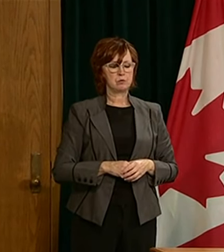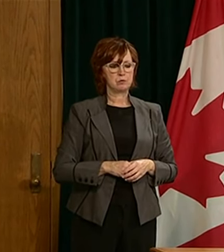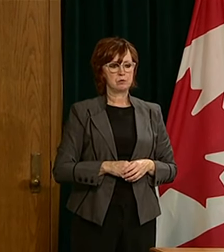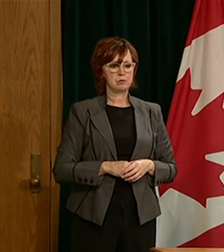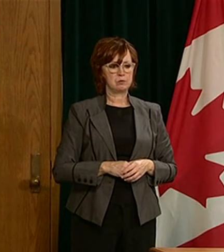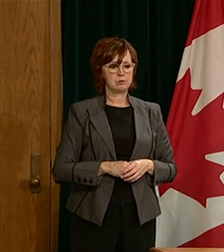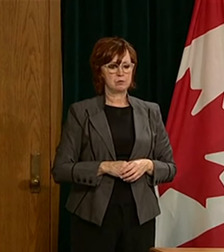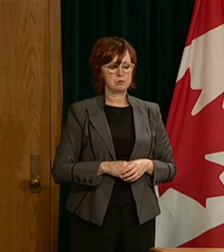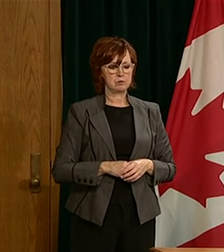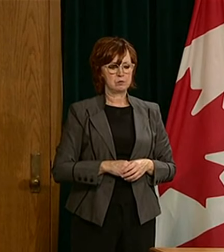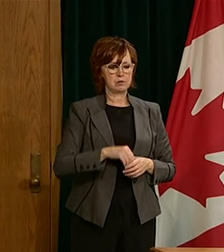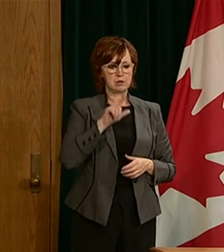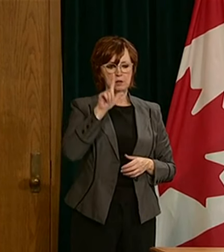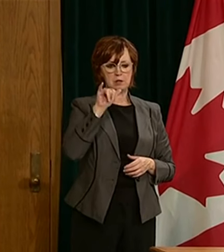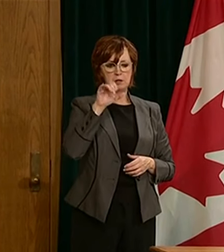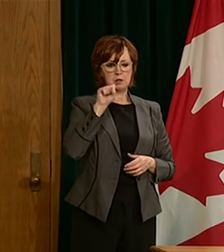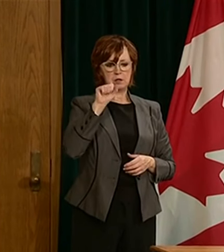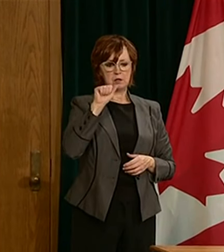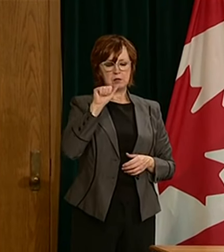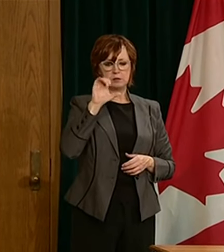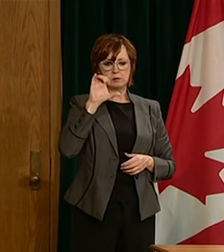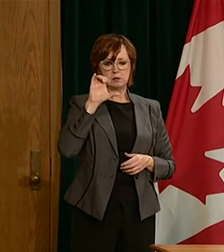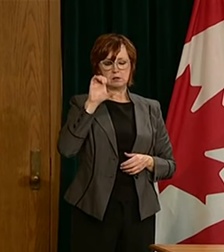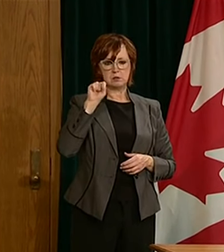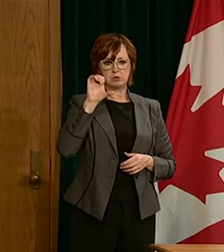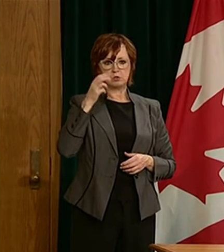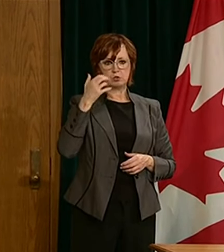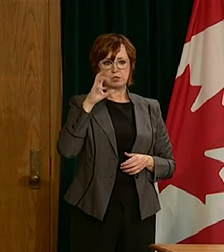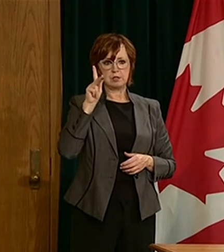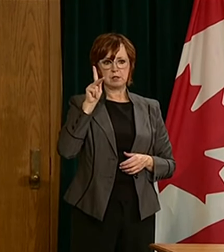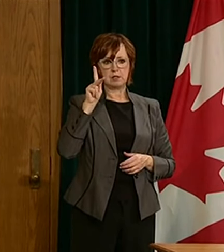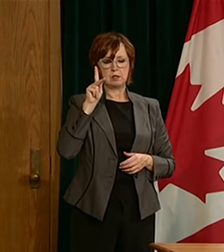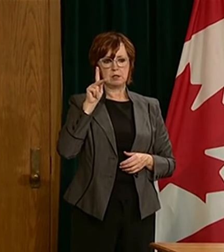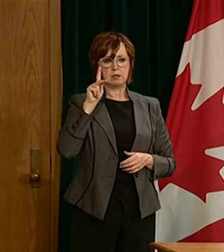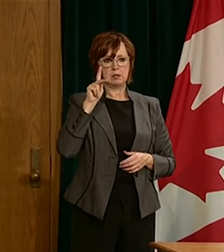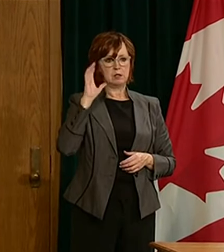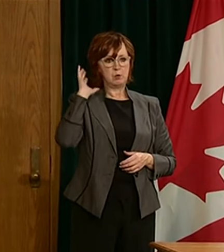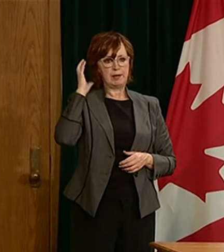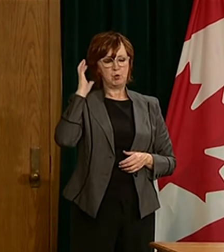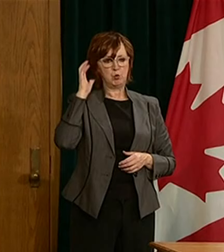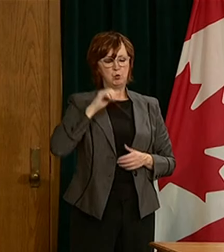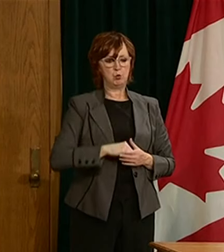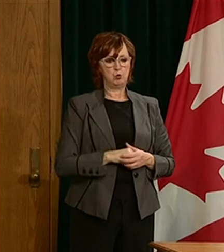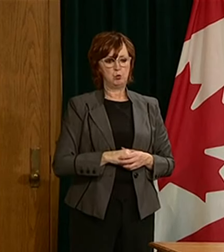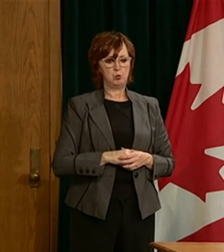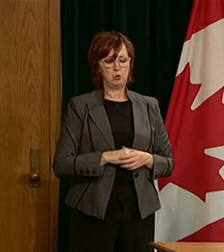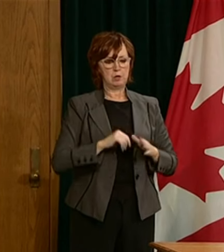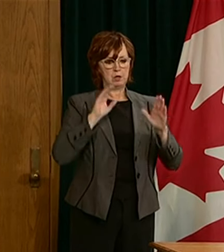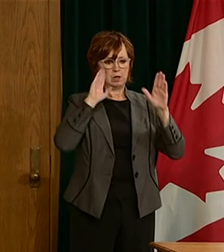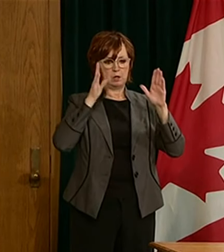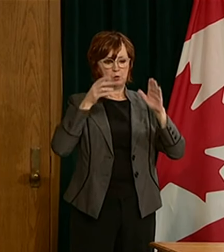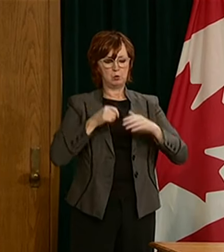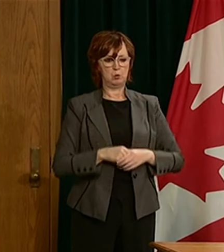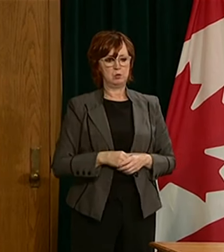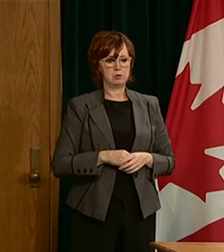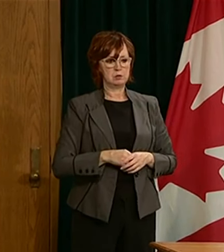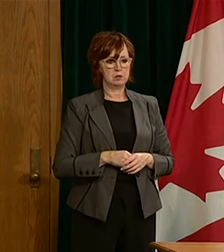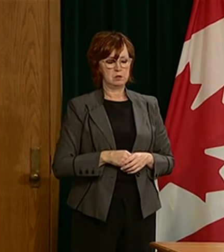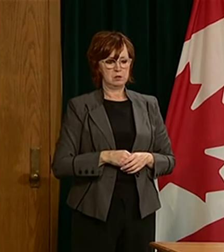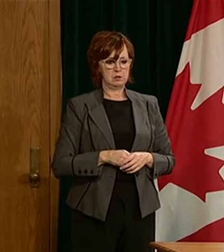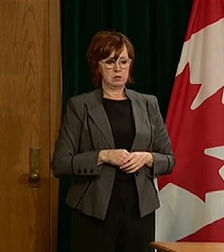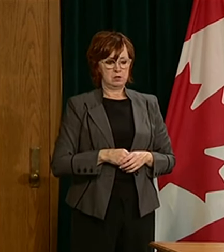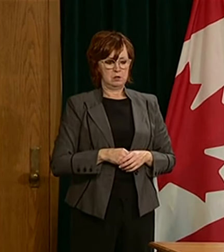I have Lisa Schick with CJME. Go ahead, Lisa. Hi. So